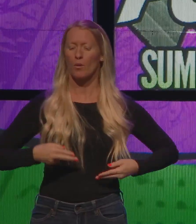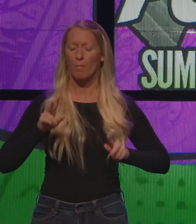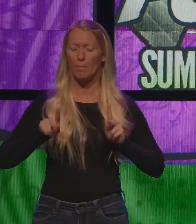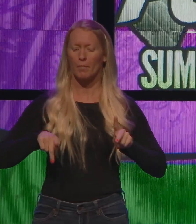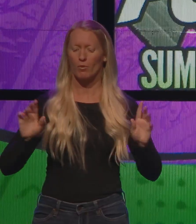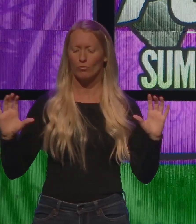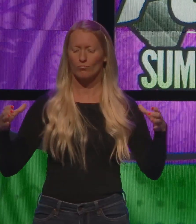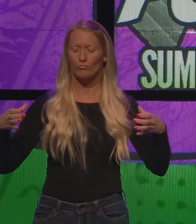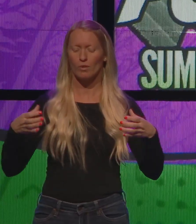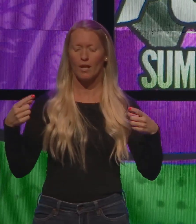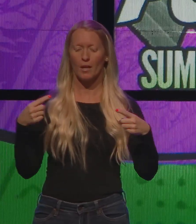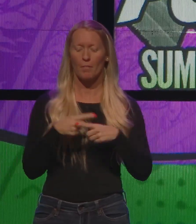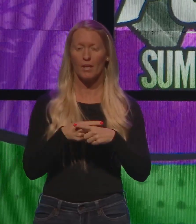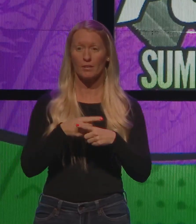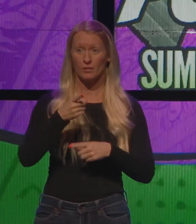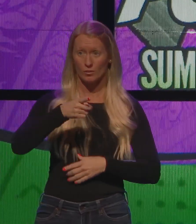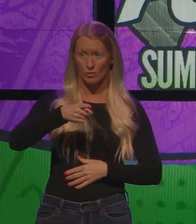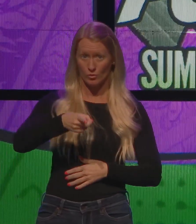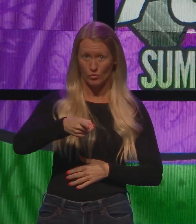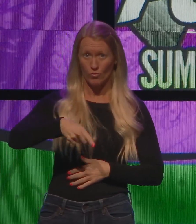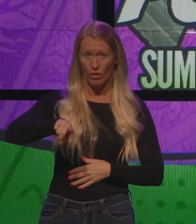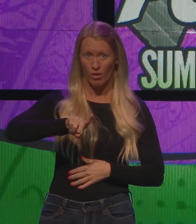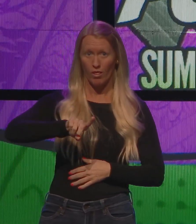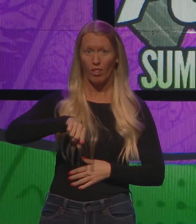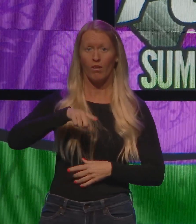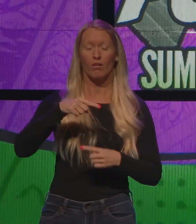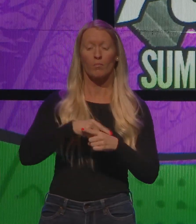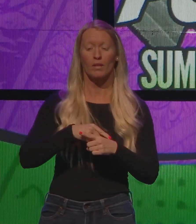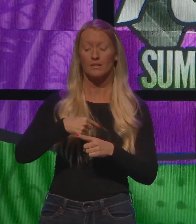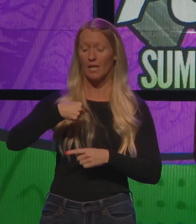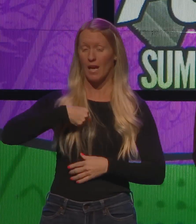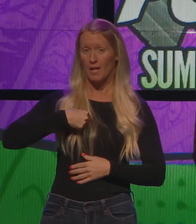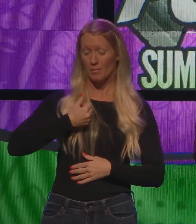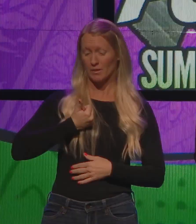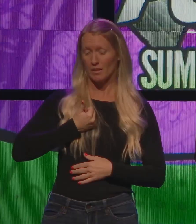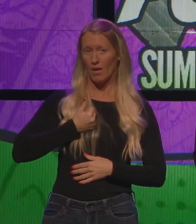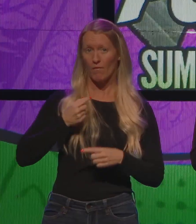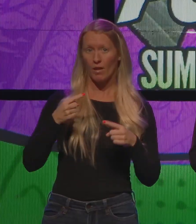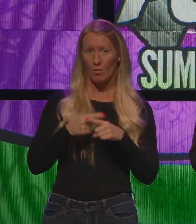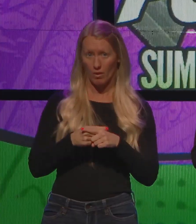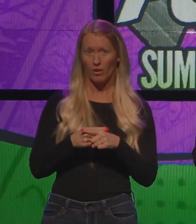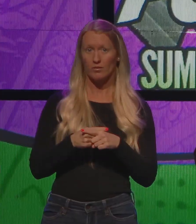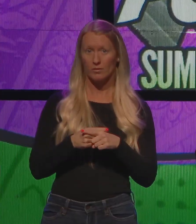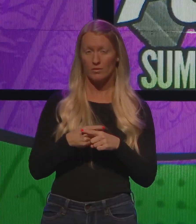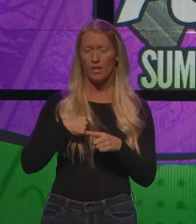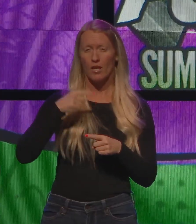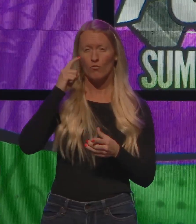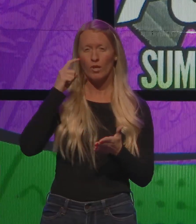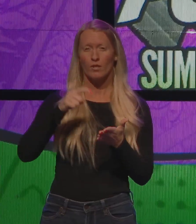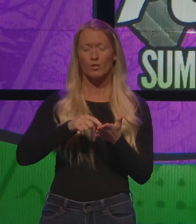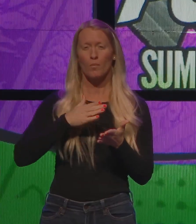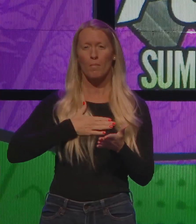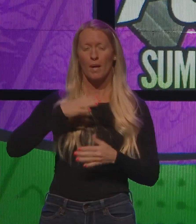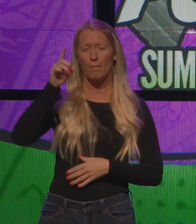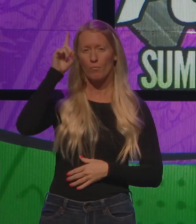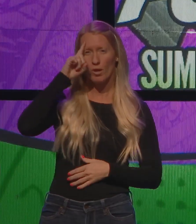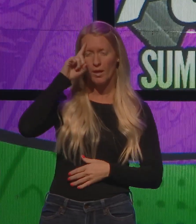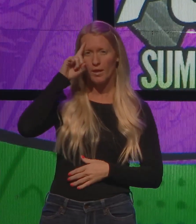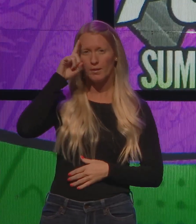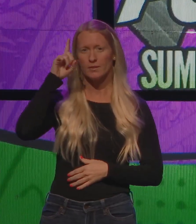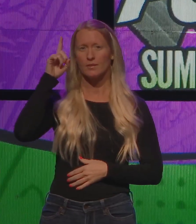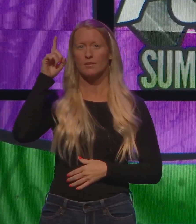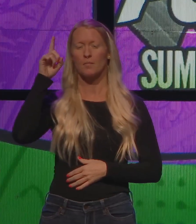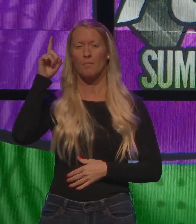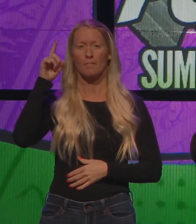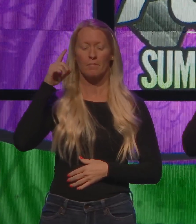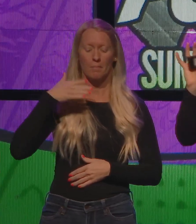complex. You are complex. I am complex. I recognize that my brain, my mind, my body is